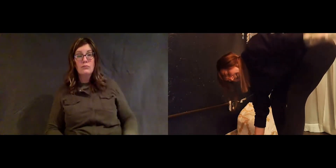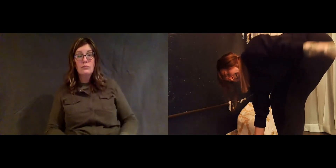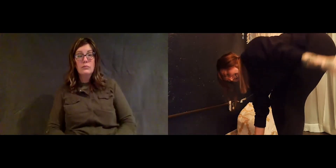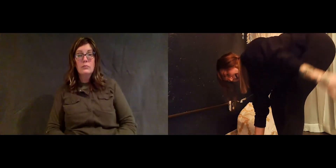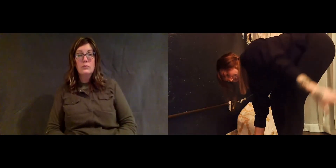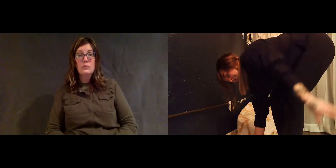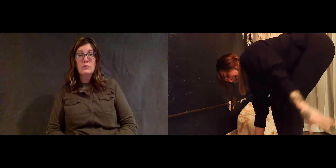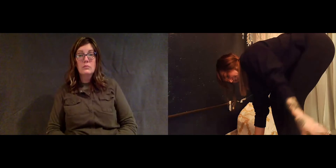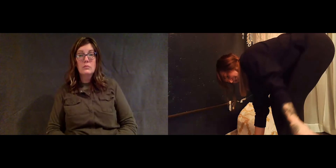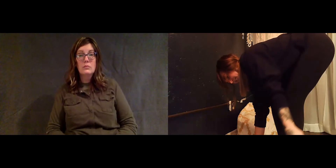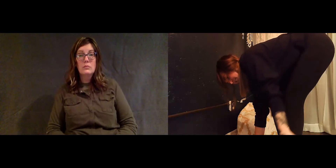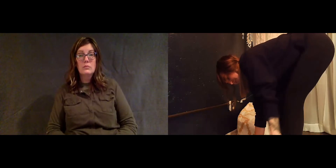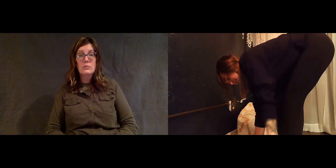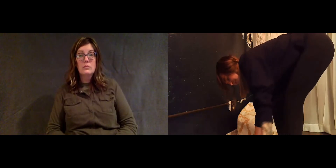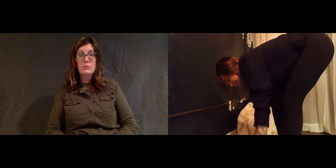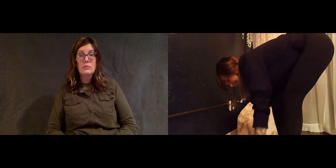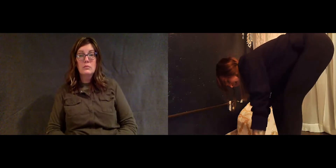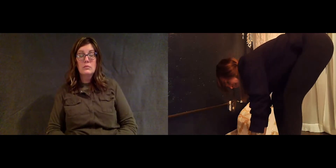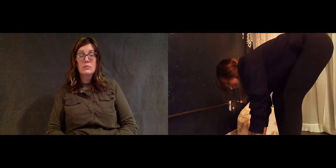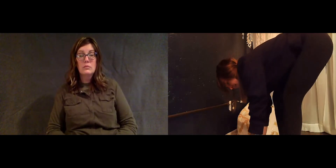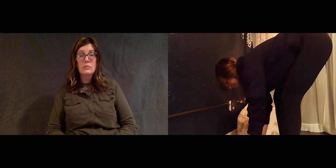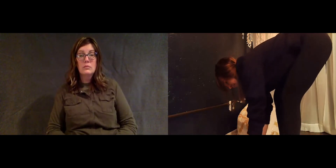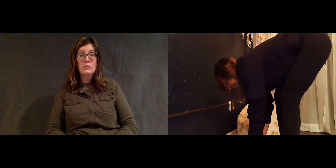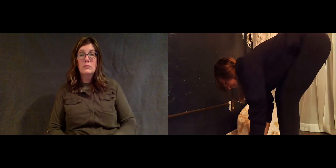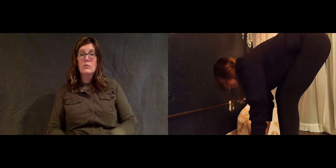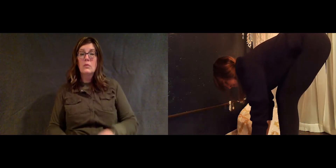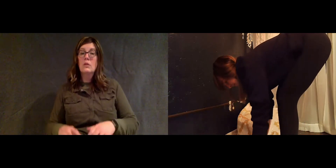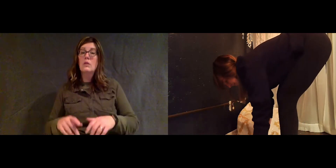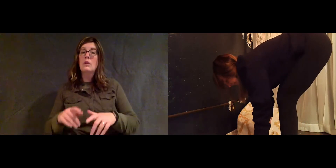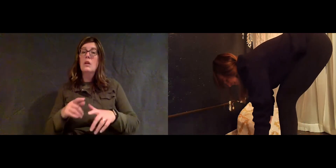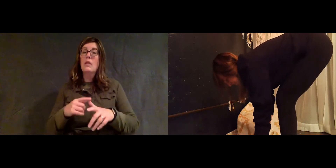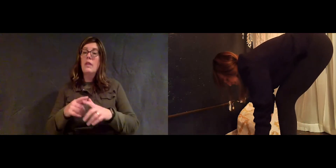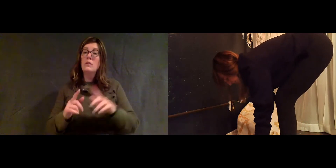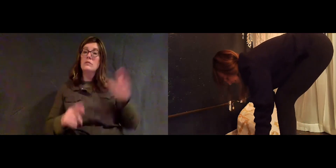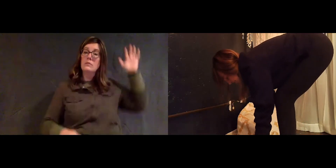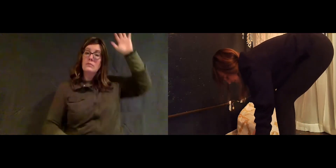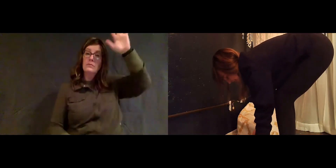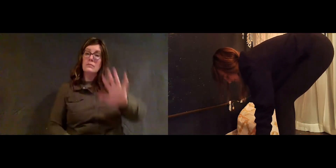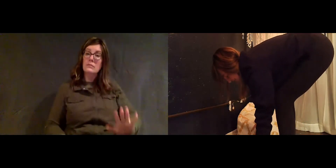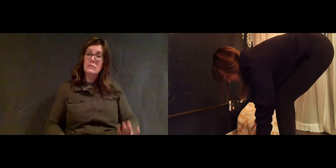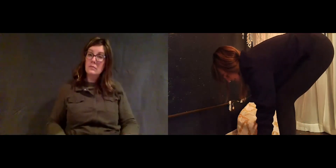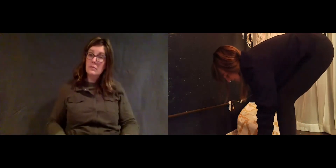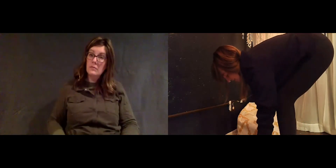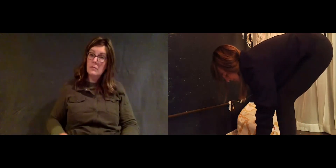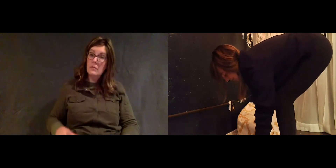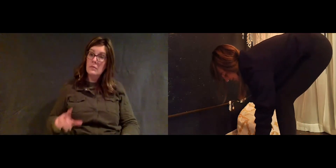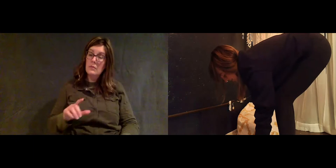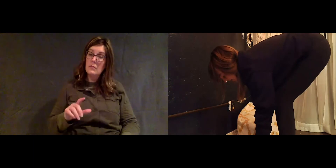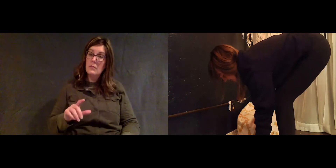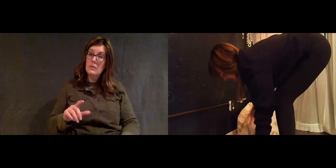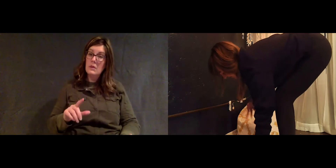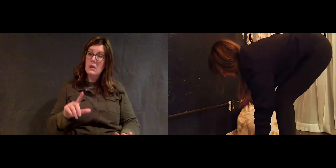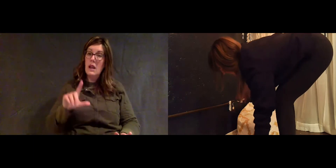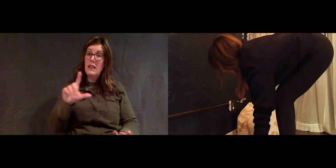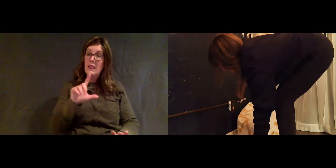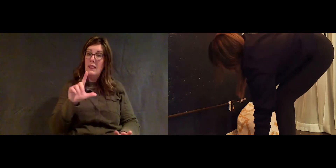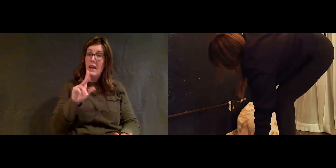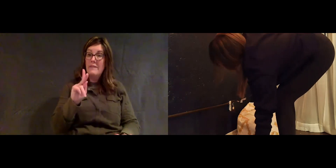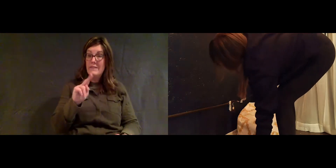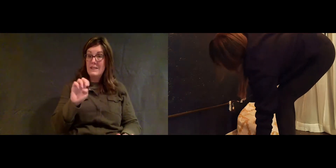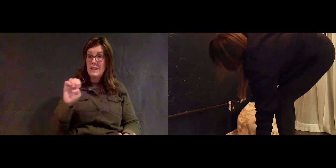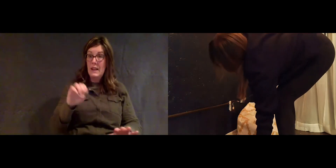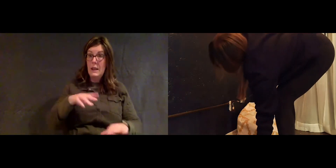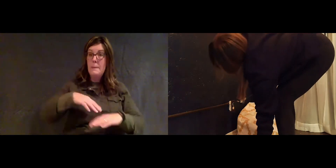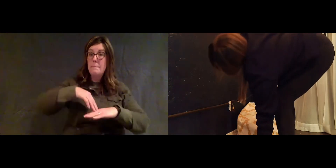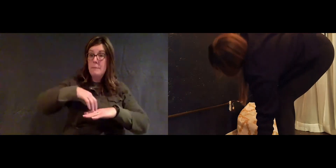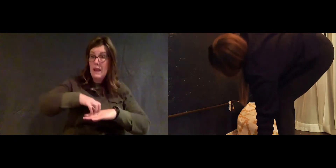The next time your left fingertips reach down, go ahead and swap it out. So bend your left knee, plant your left hand down, reach